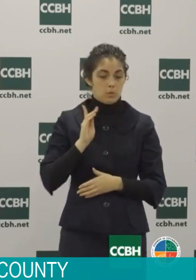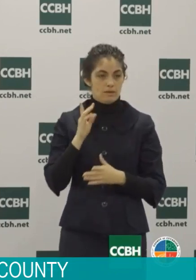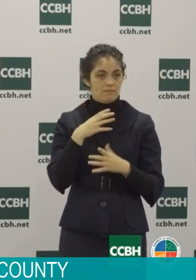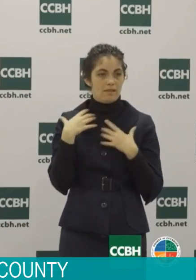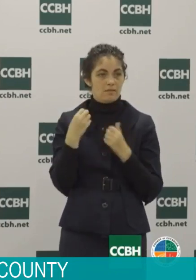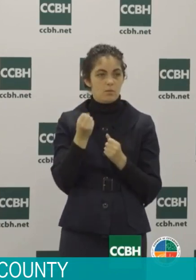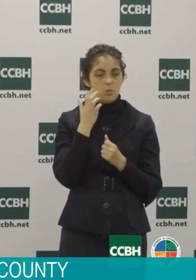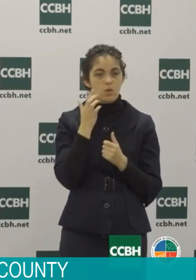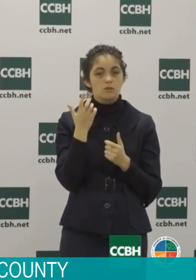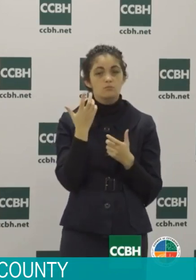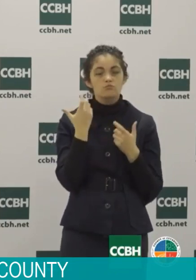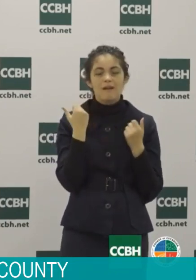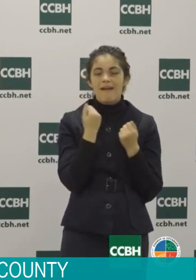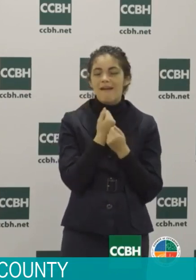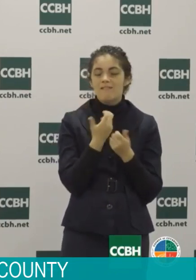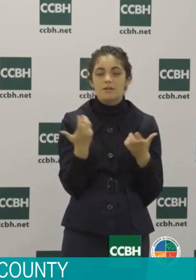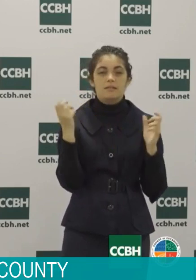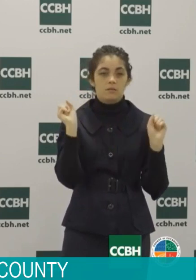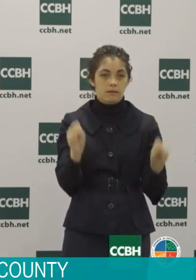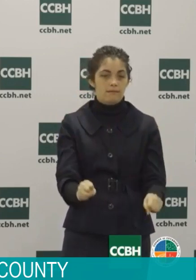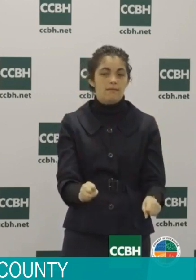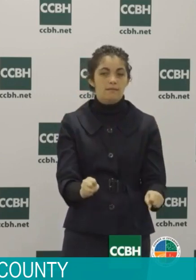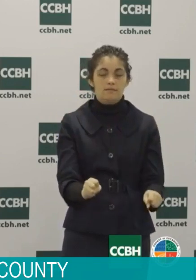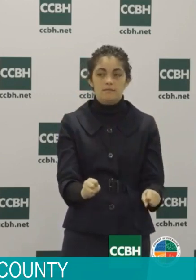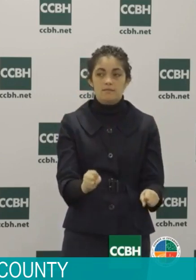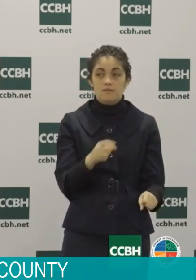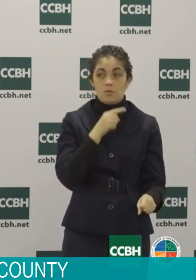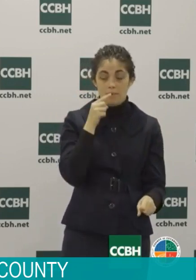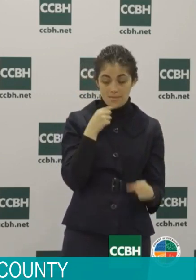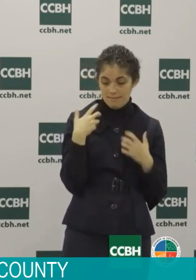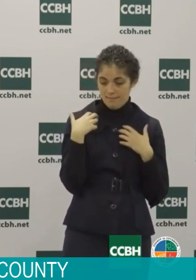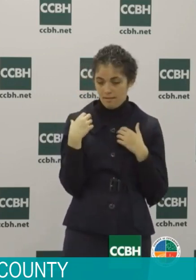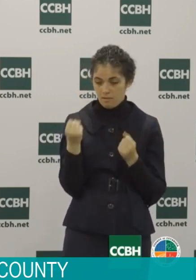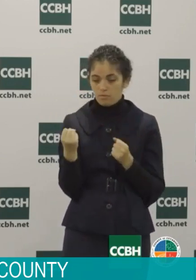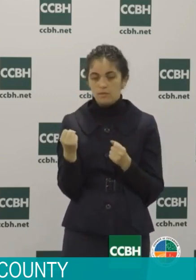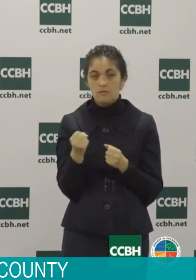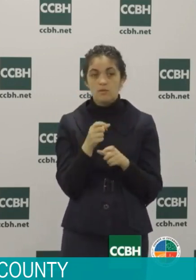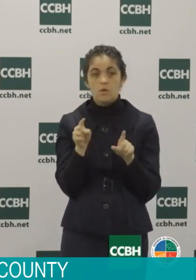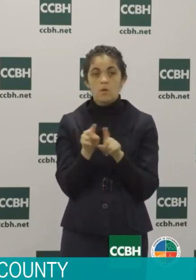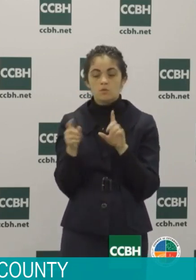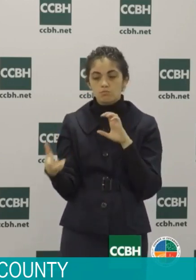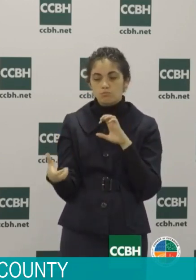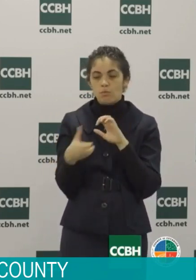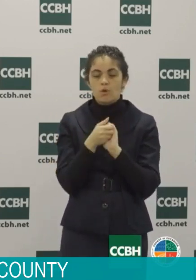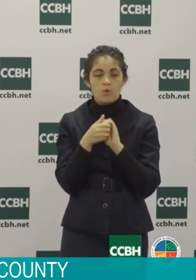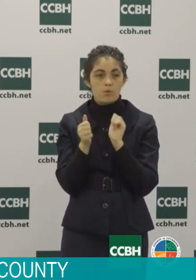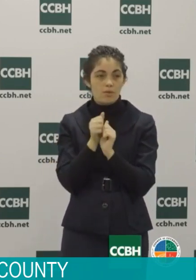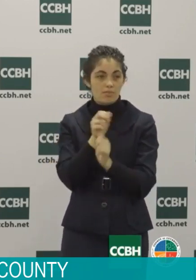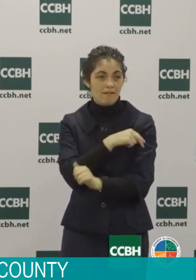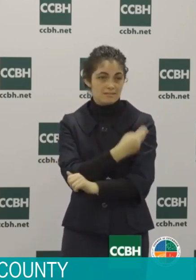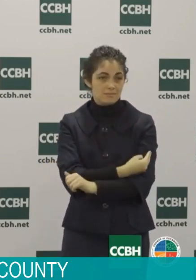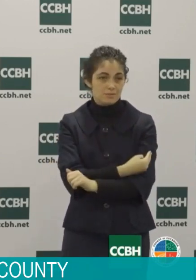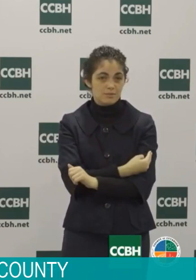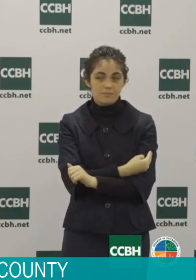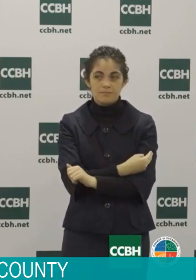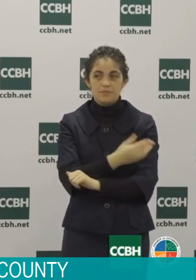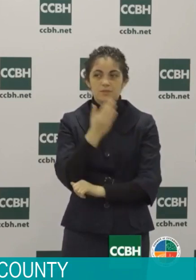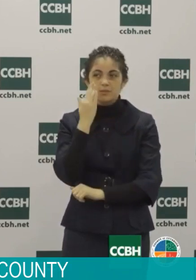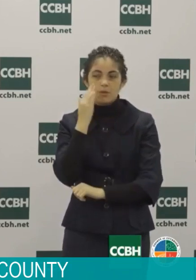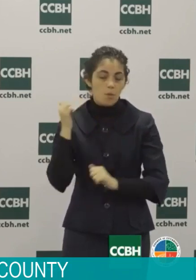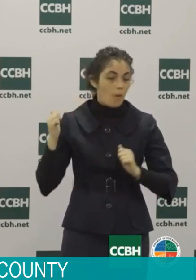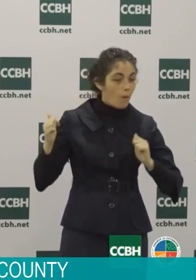do everything we possibly can on the public health side and in conjunction with our hospital partners to